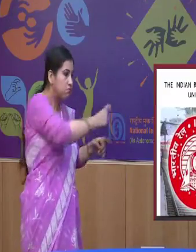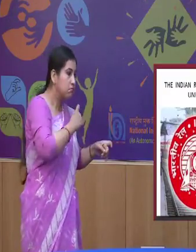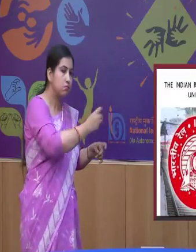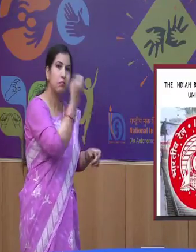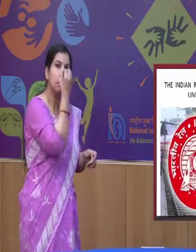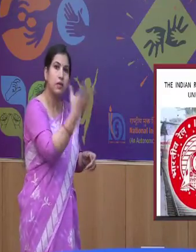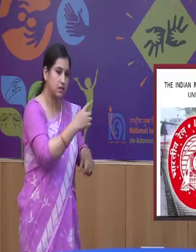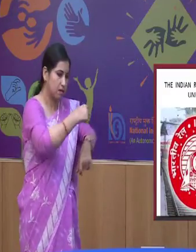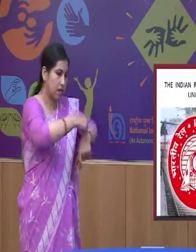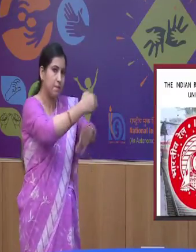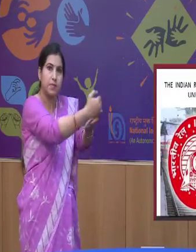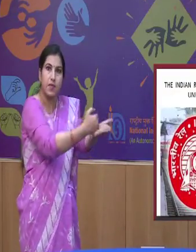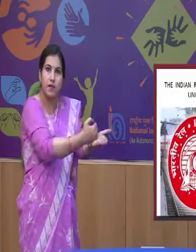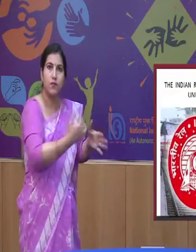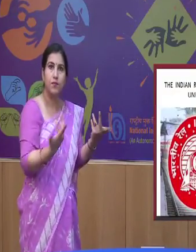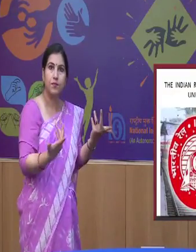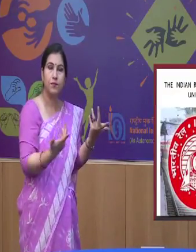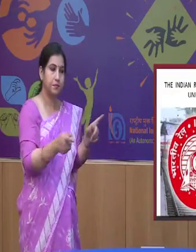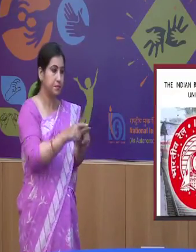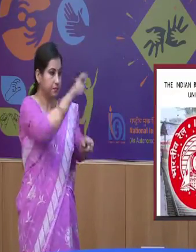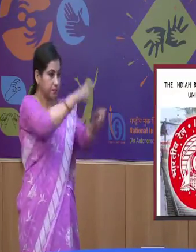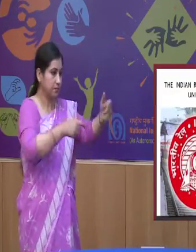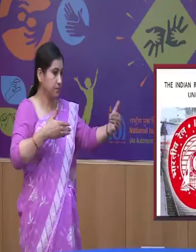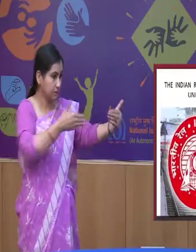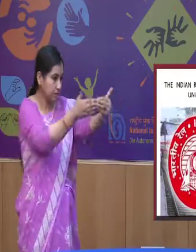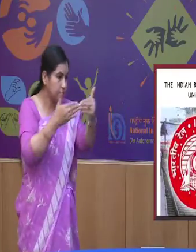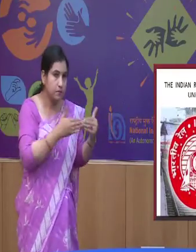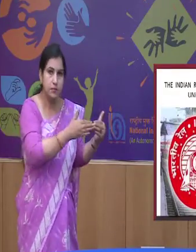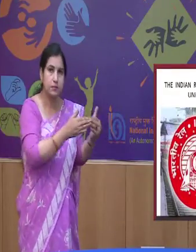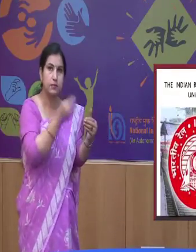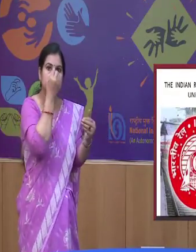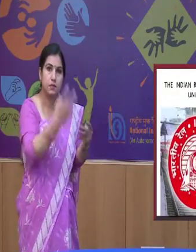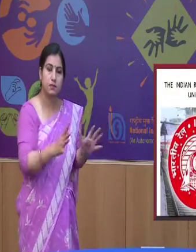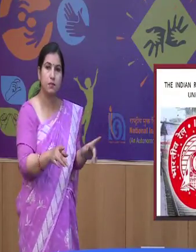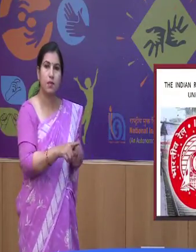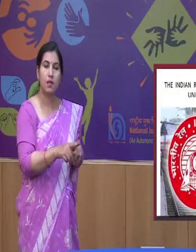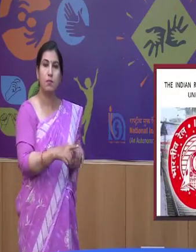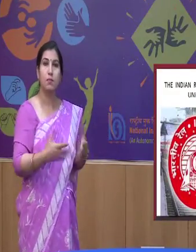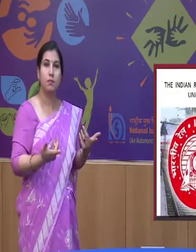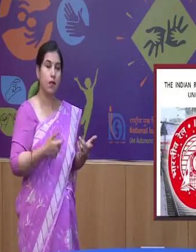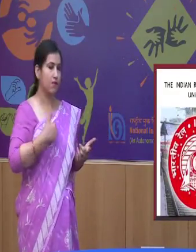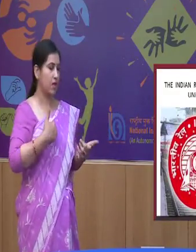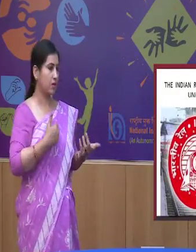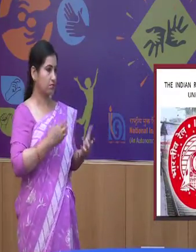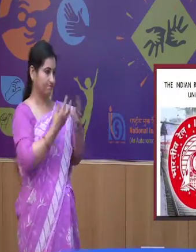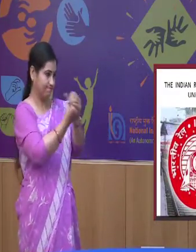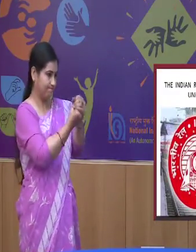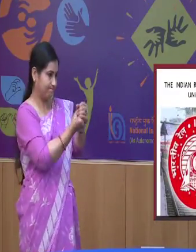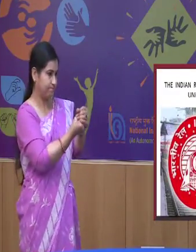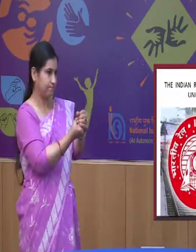distances, increased the contact among people, and increased the feeling of unity among them.